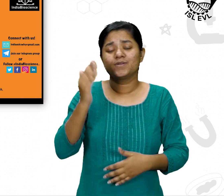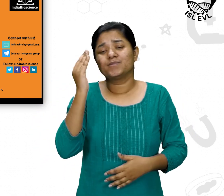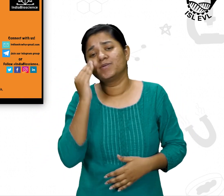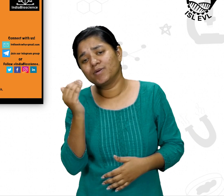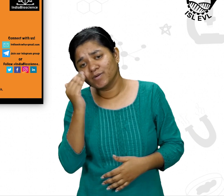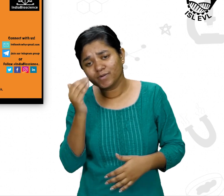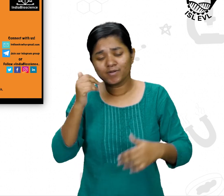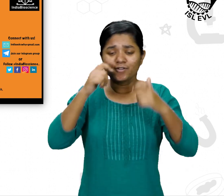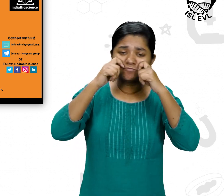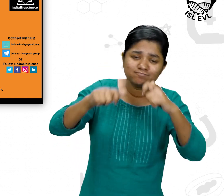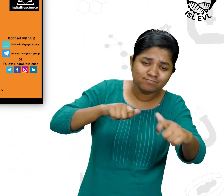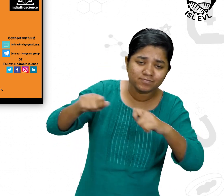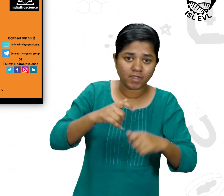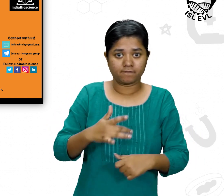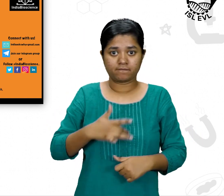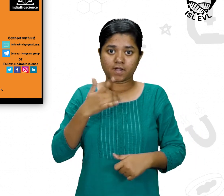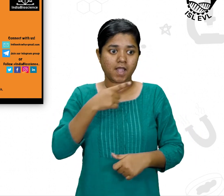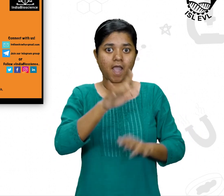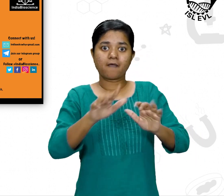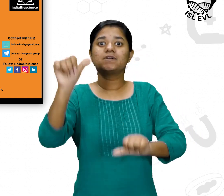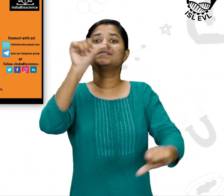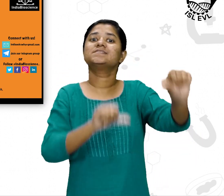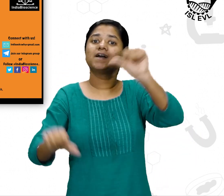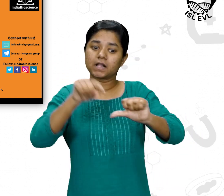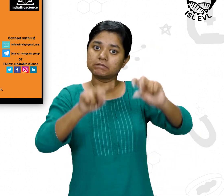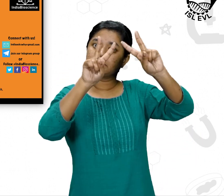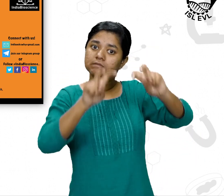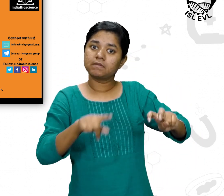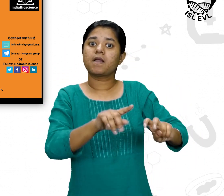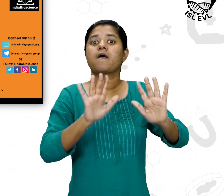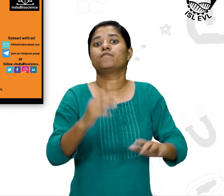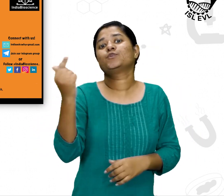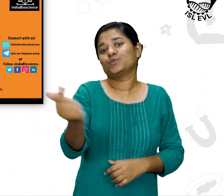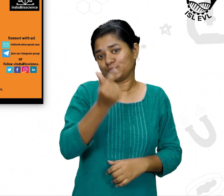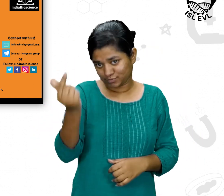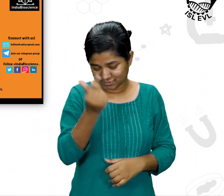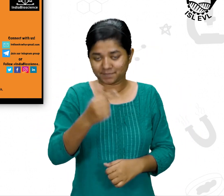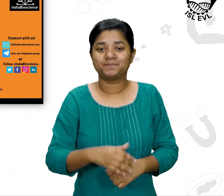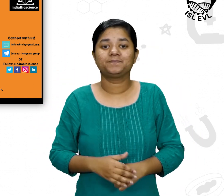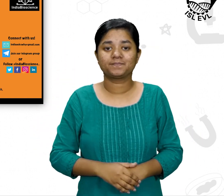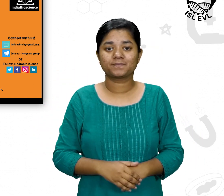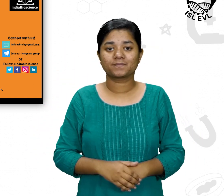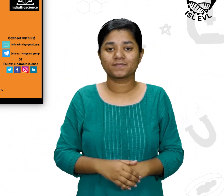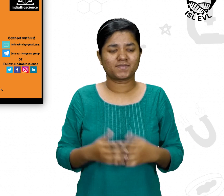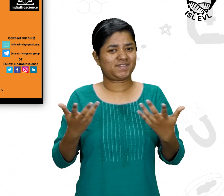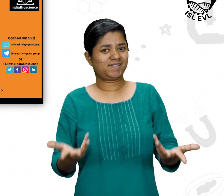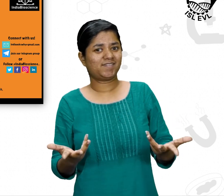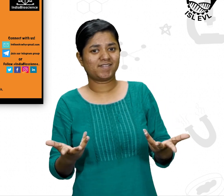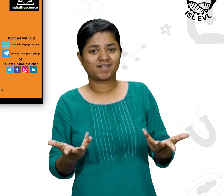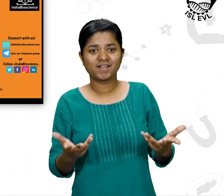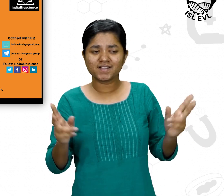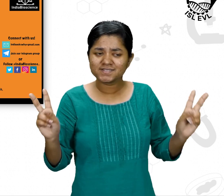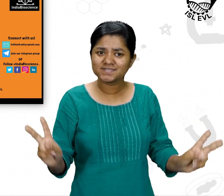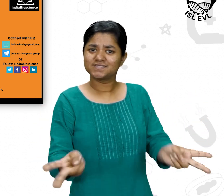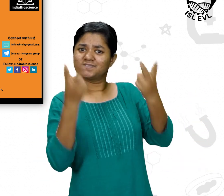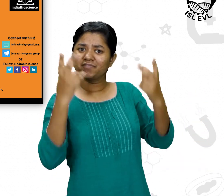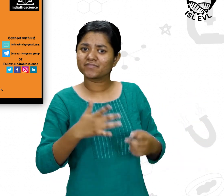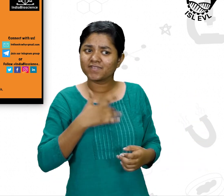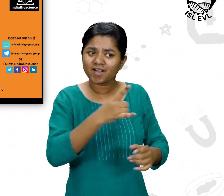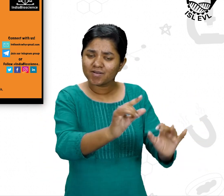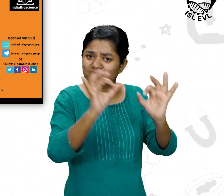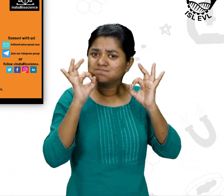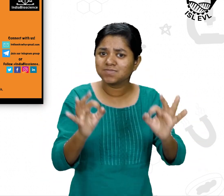Jigyasa, I have one more question. Well, why do we find animals like my kitten